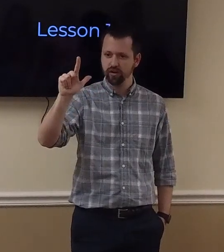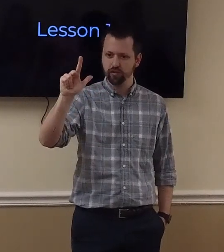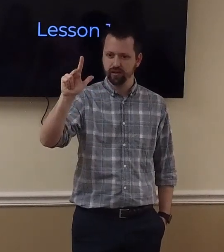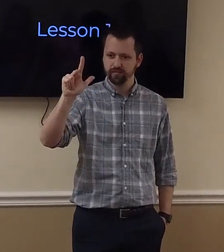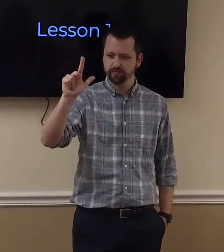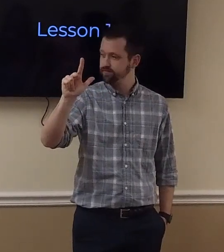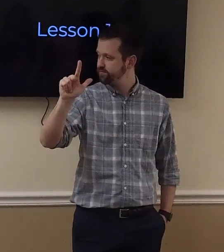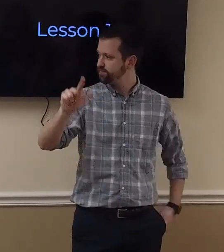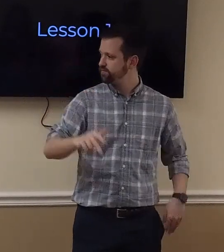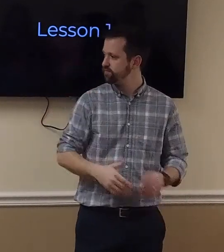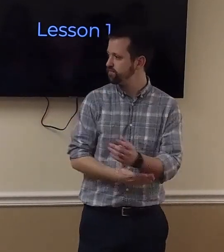23.